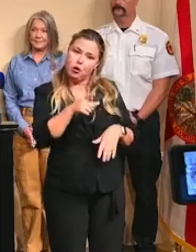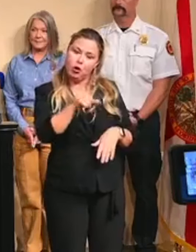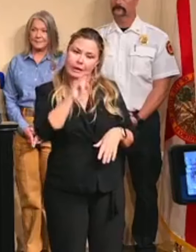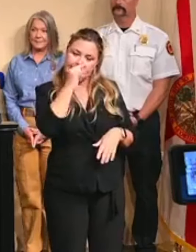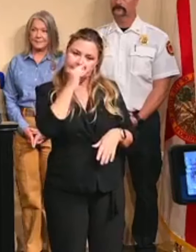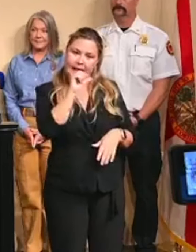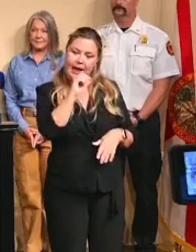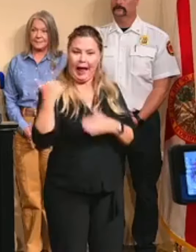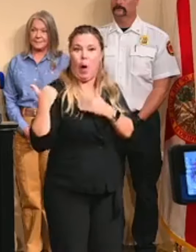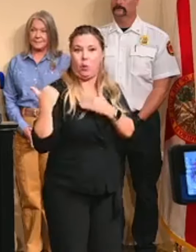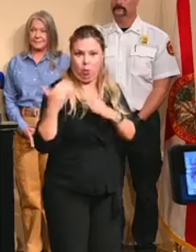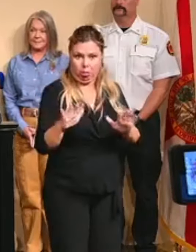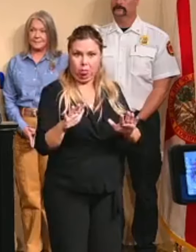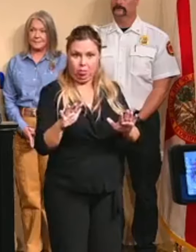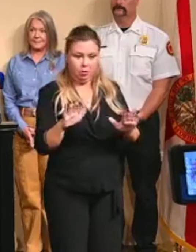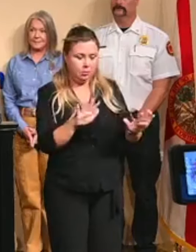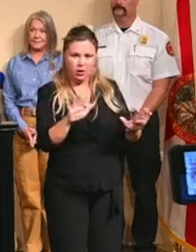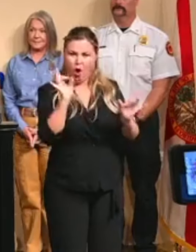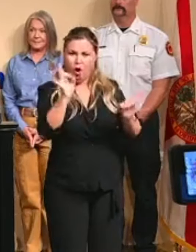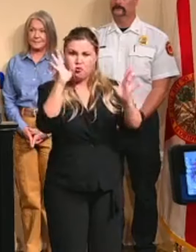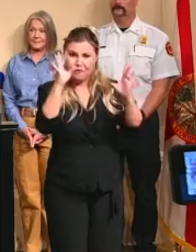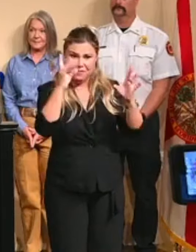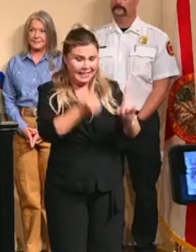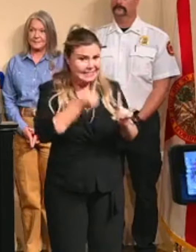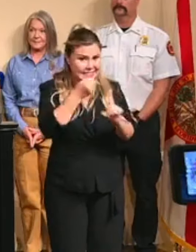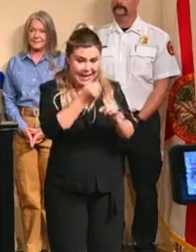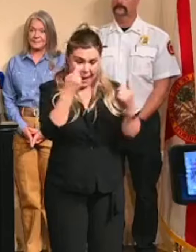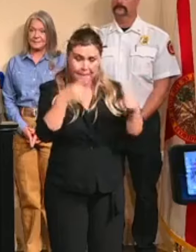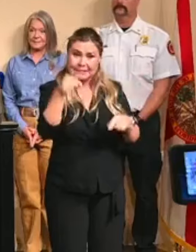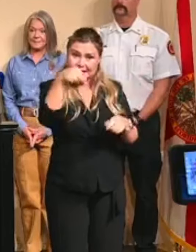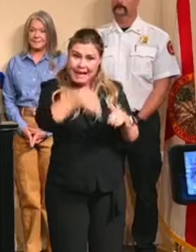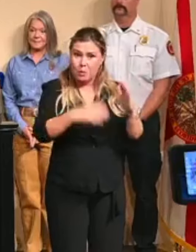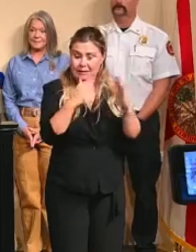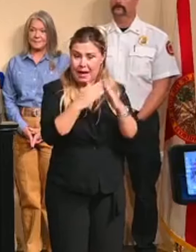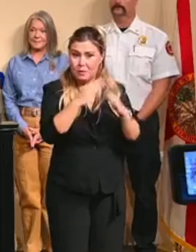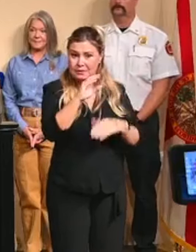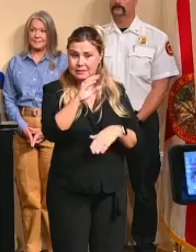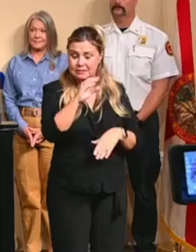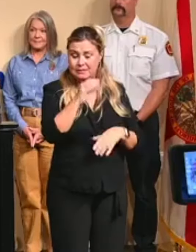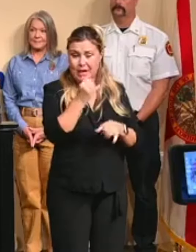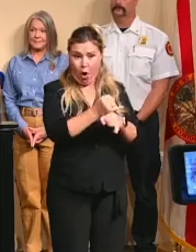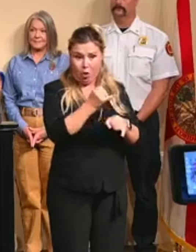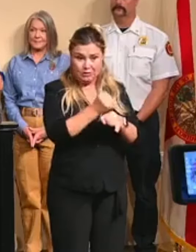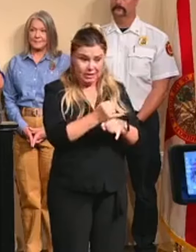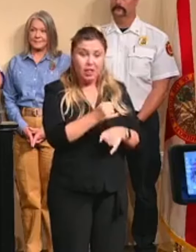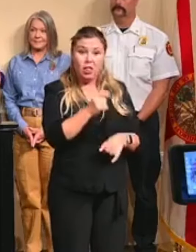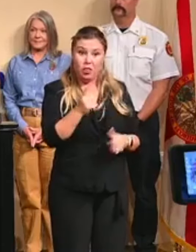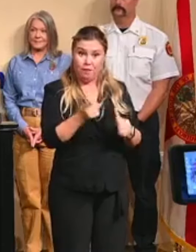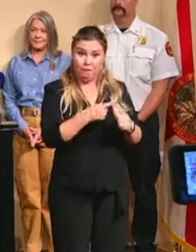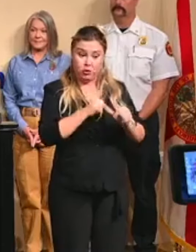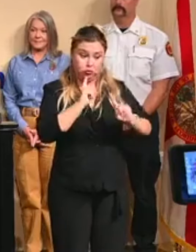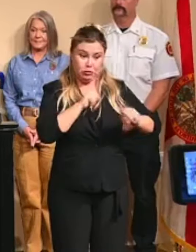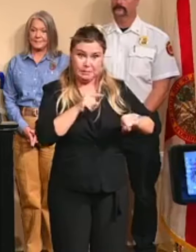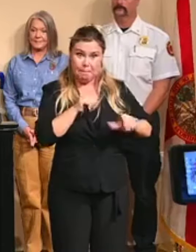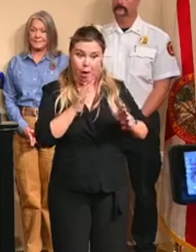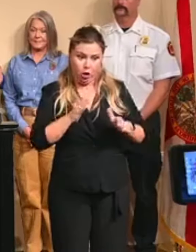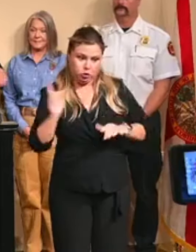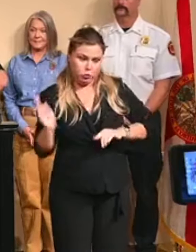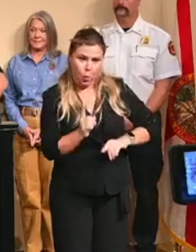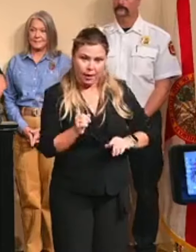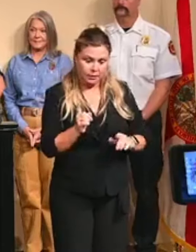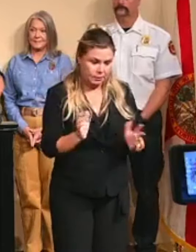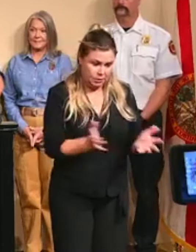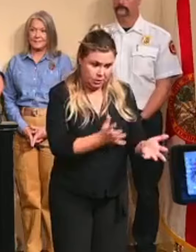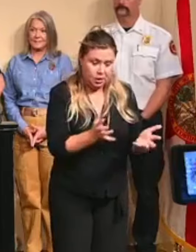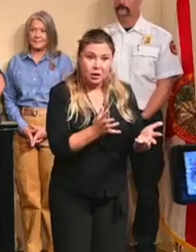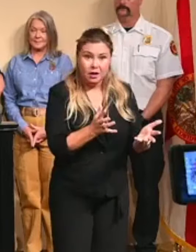children accountable. Again, this was a horrific incident that happened in downtown St. Augustine. If it wasn't for the bravery of the first responders in St. John's County, the city of St.